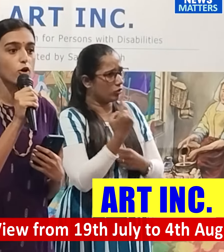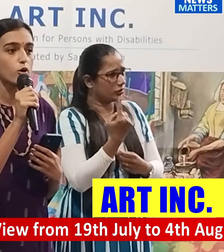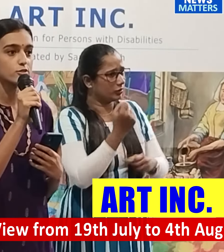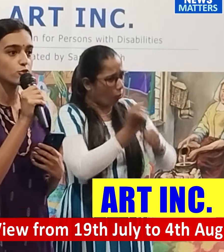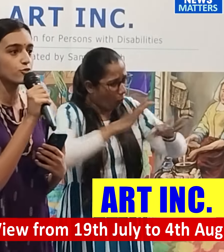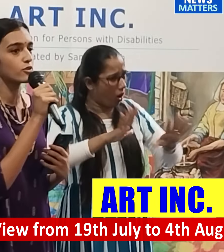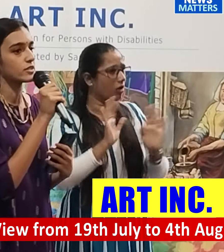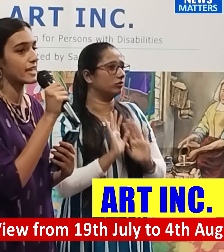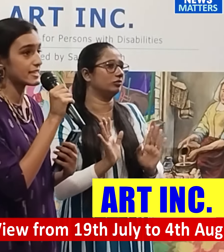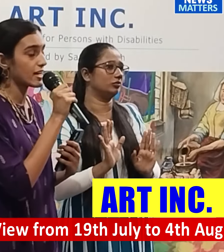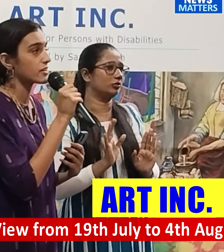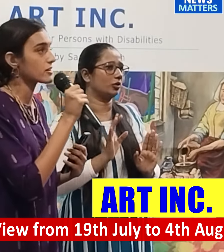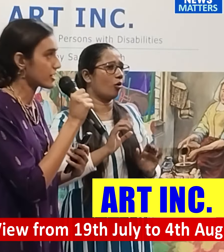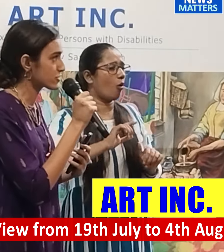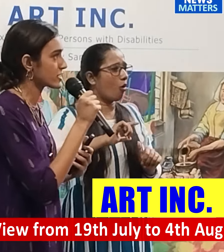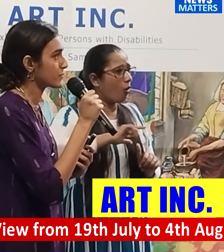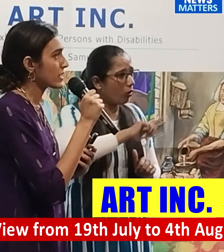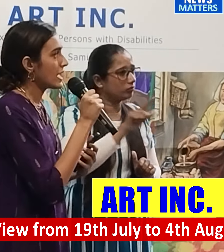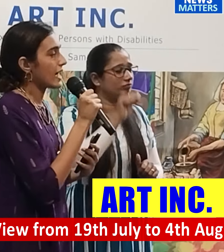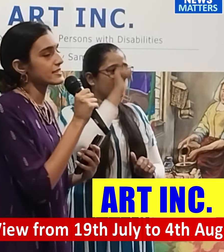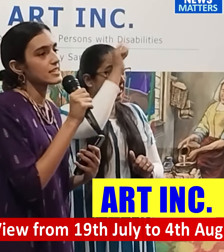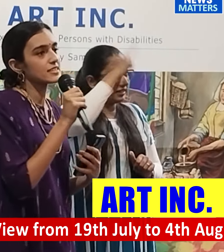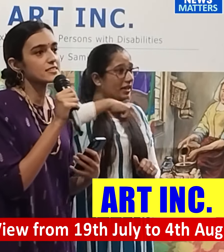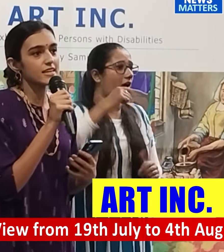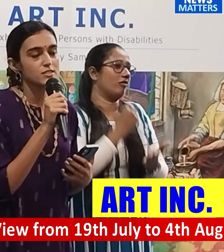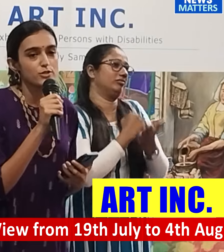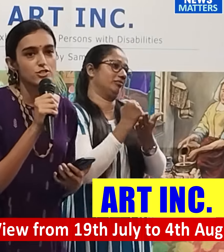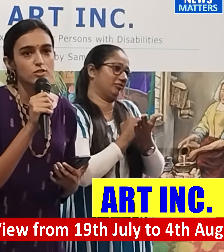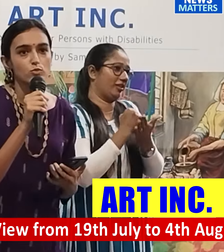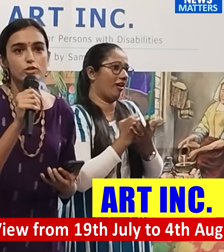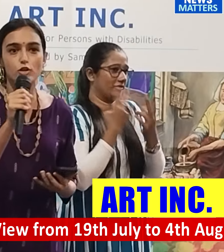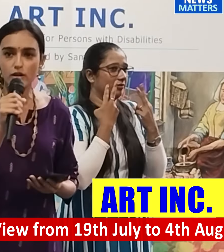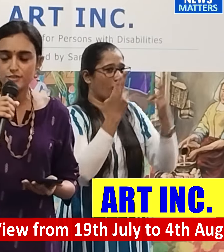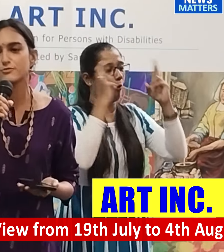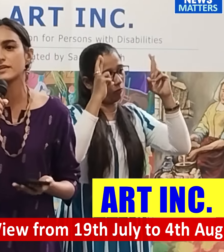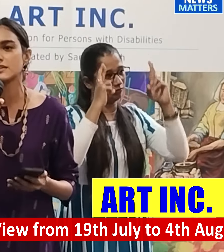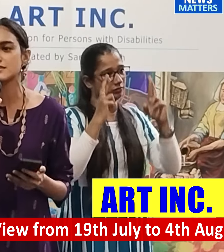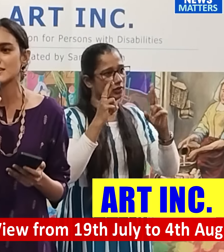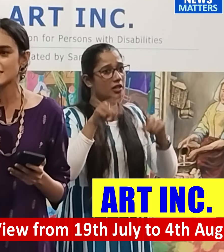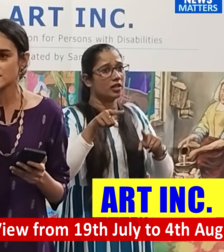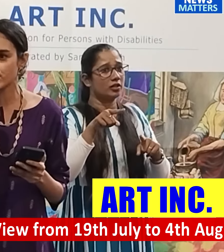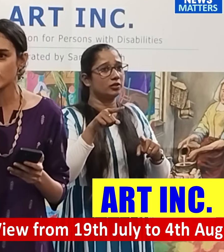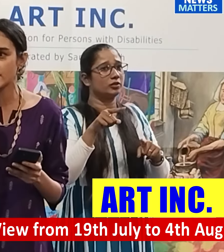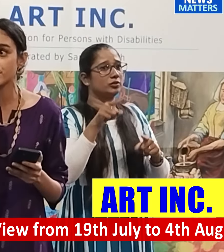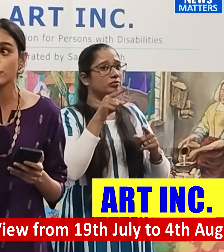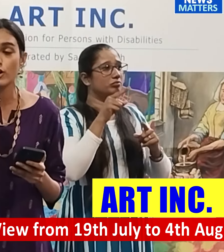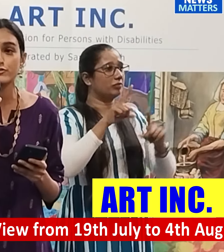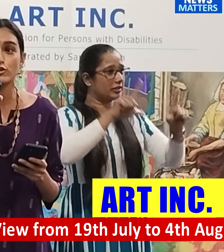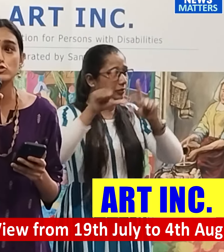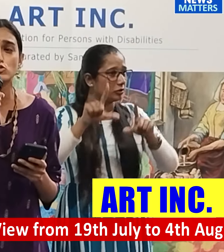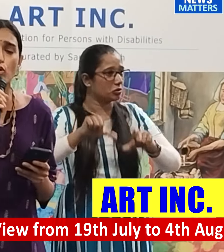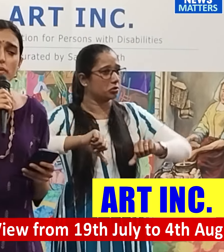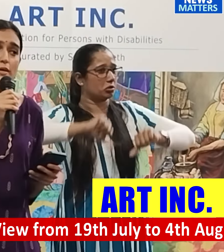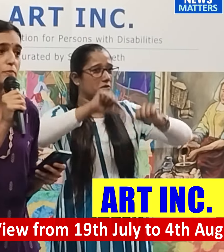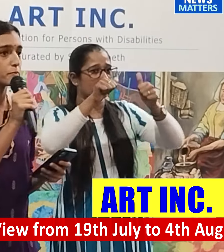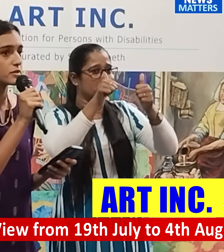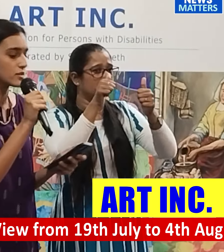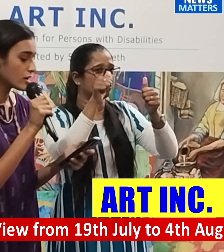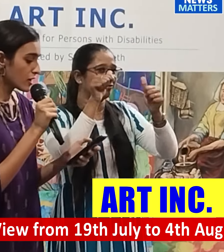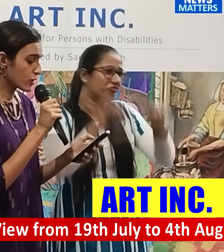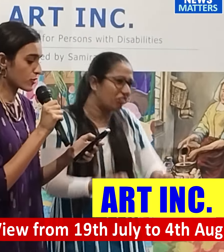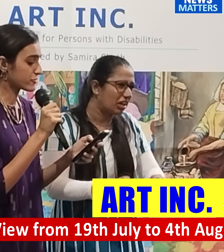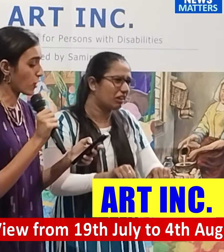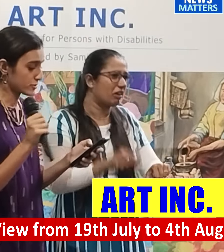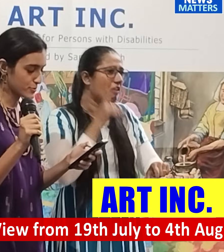Goa, but also the entire country. I think this exhibition would not have been successful if not for so many